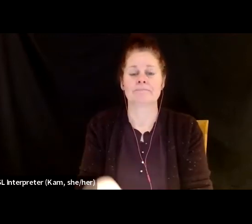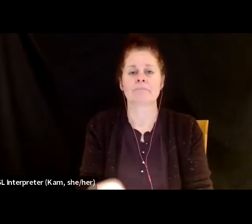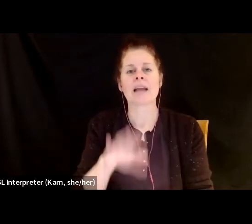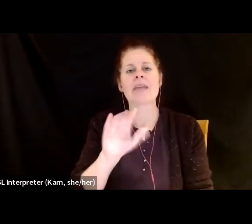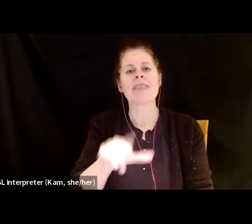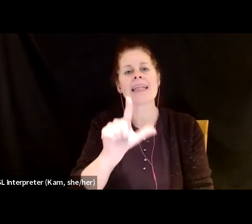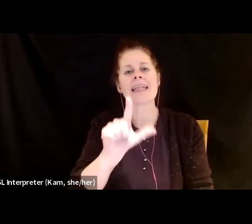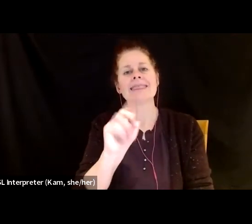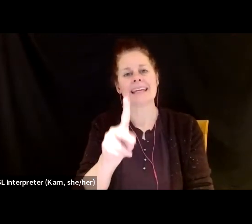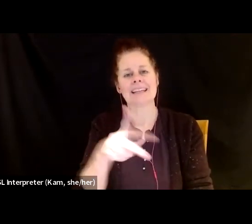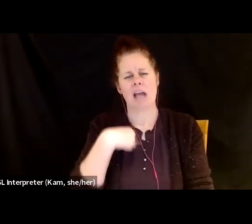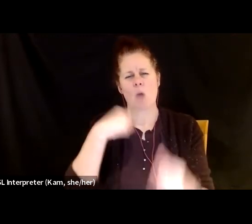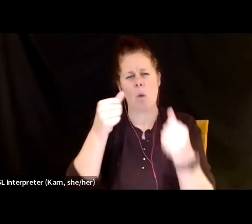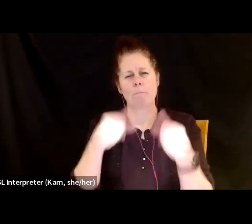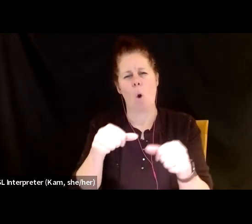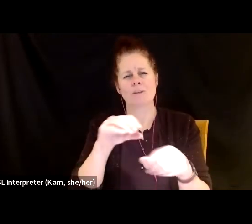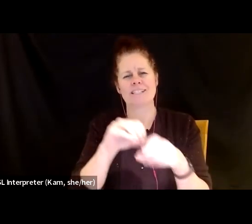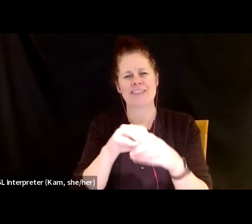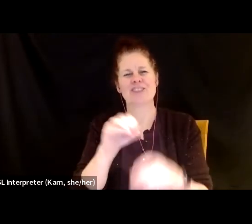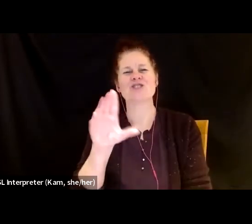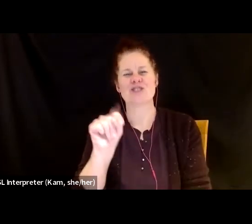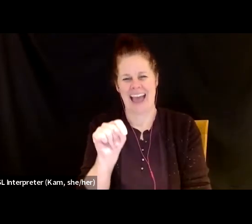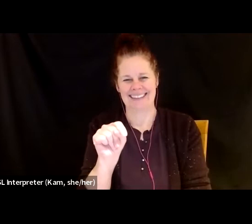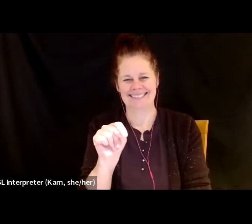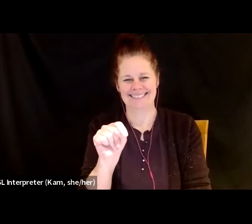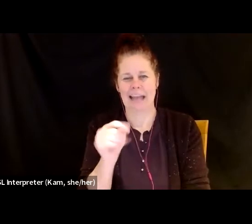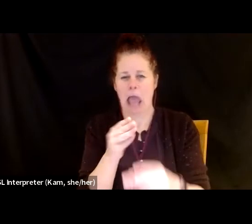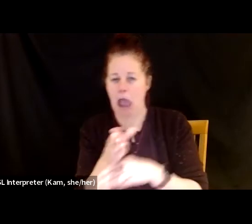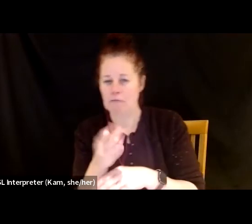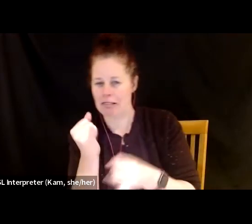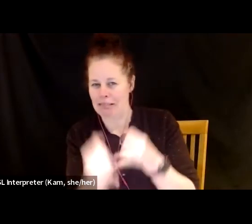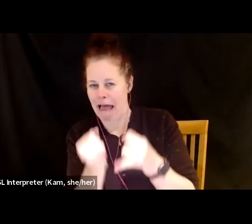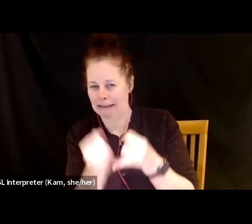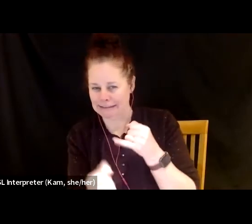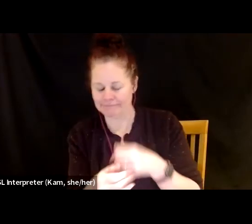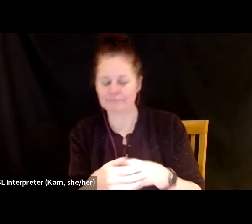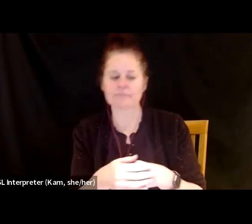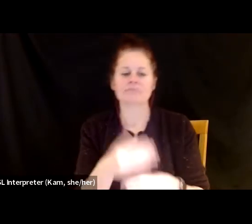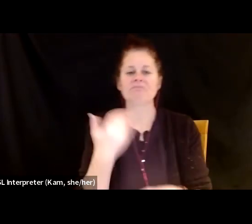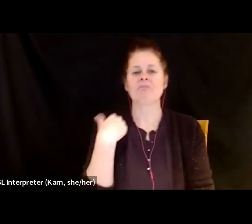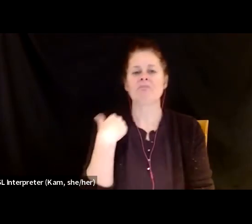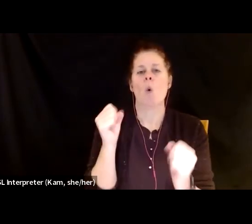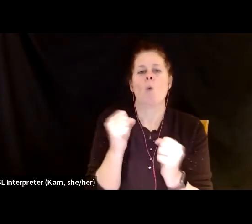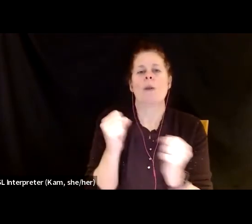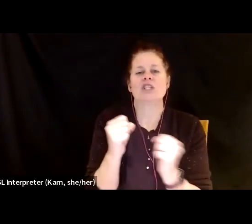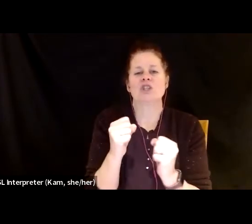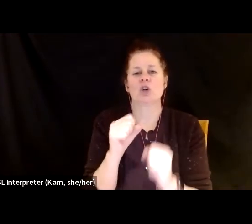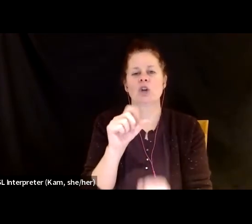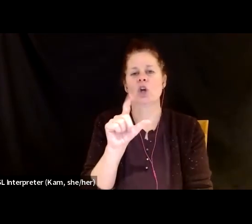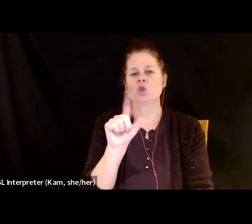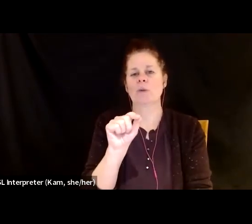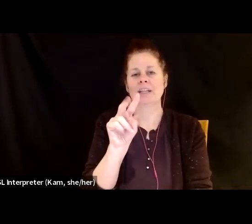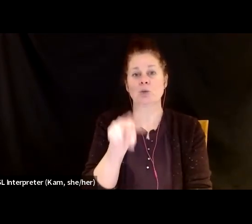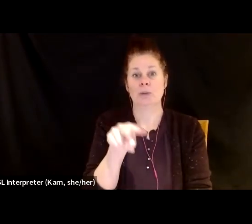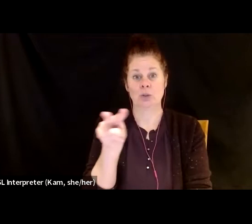link in the chat after I finish this last one. So lastly, in the winter of 2022, we had Dr. Paul